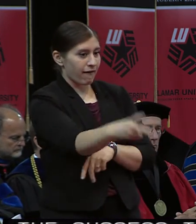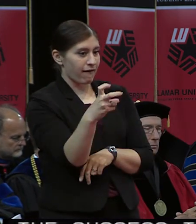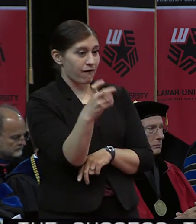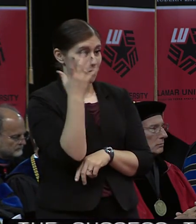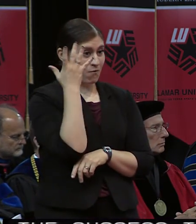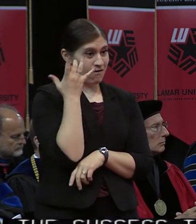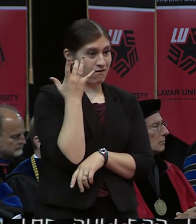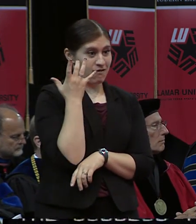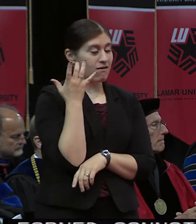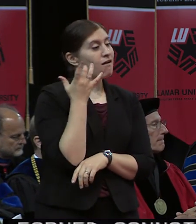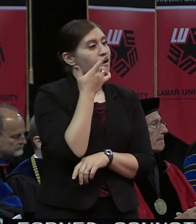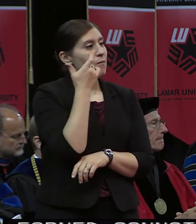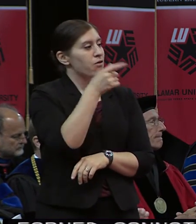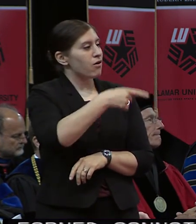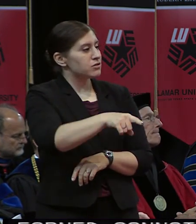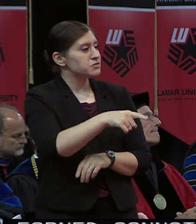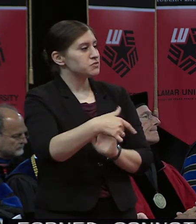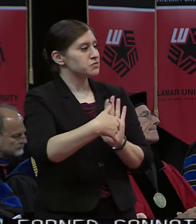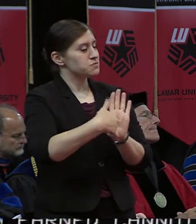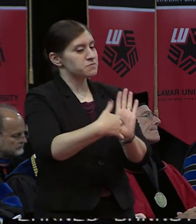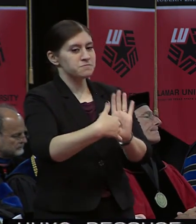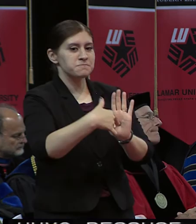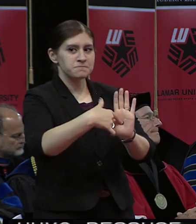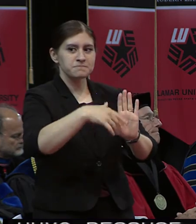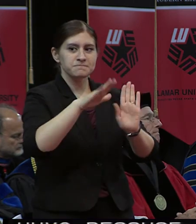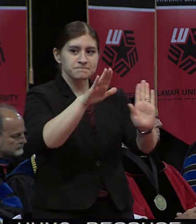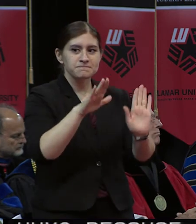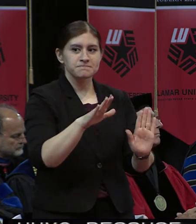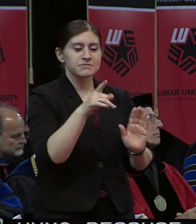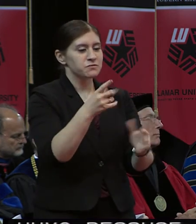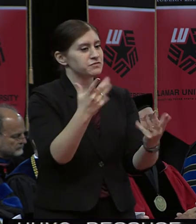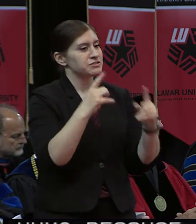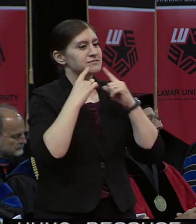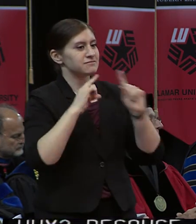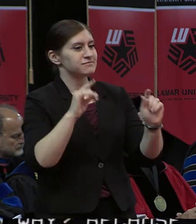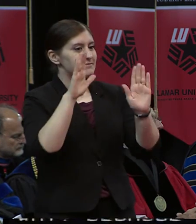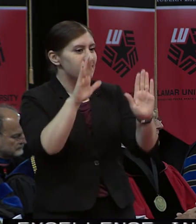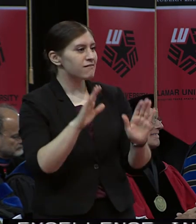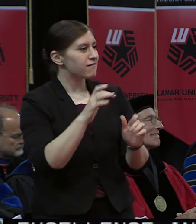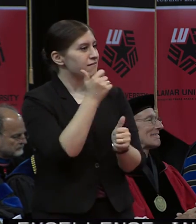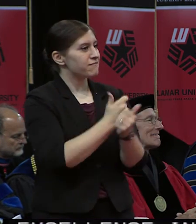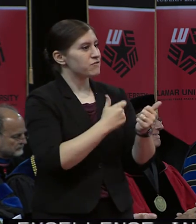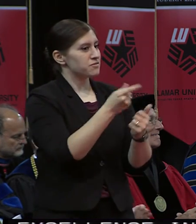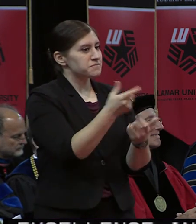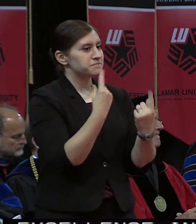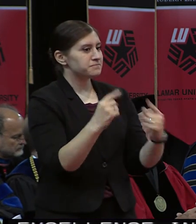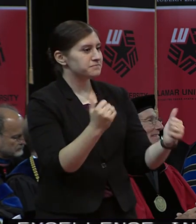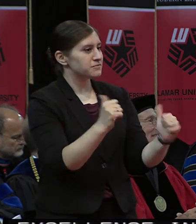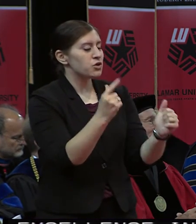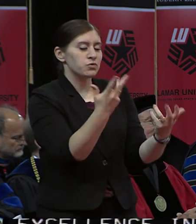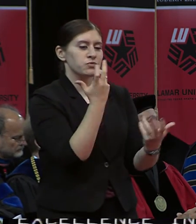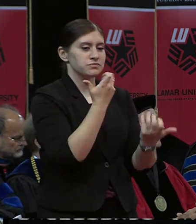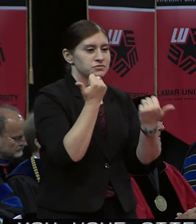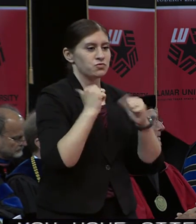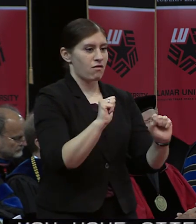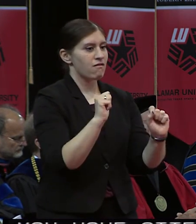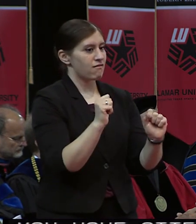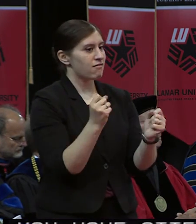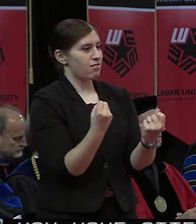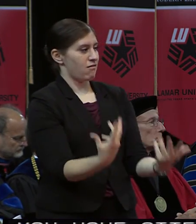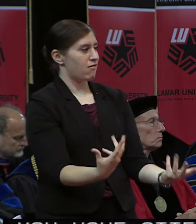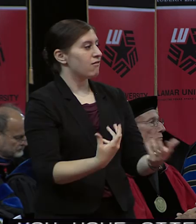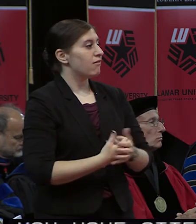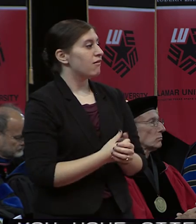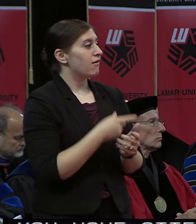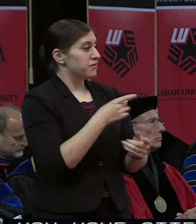Why? Because you have shown excellence in everything that you have attempted, and you have attempted a great deal.